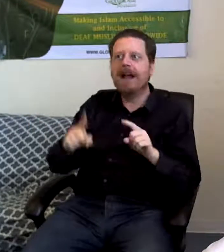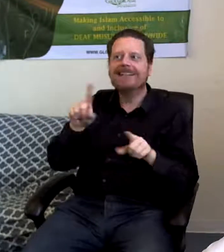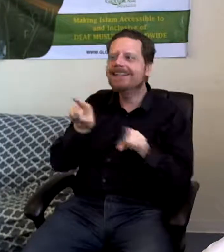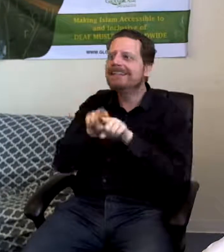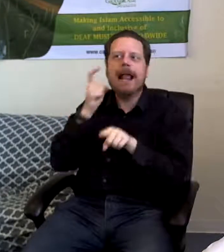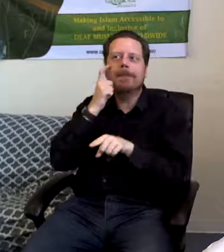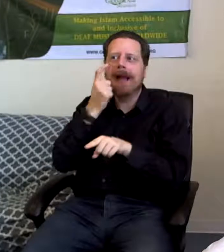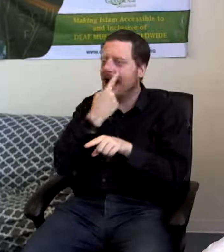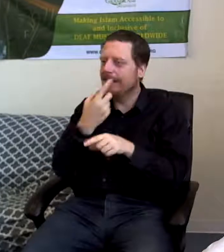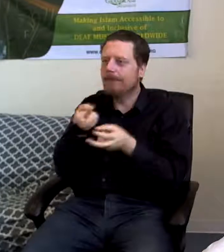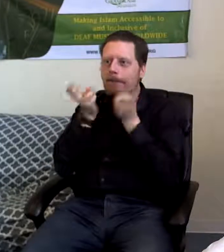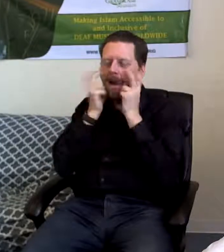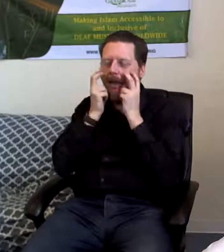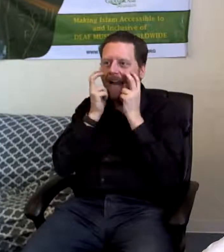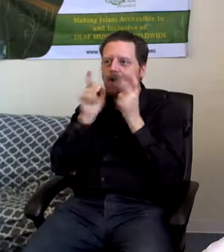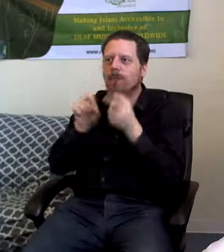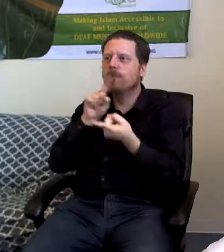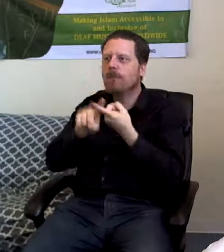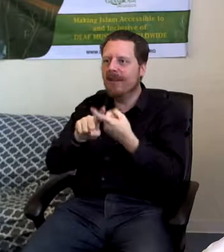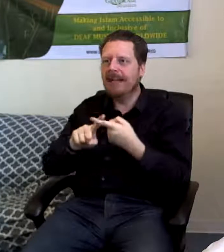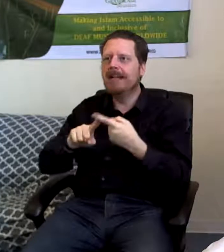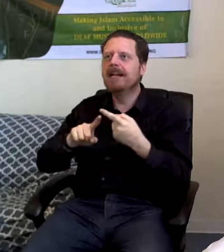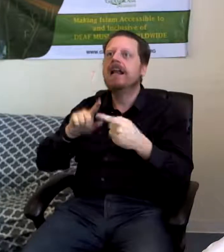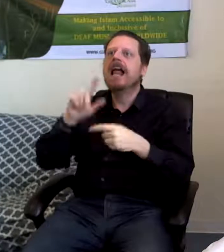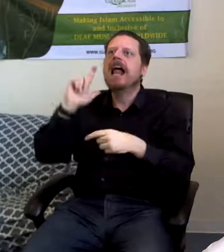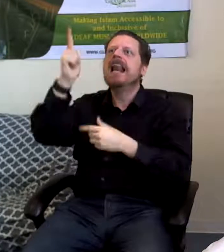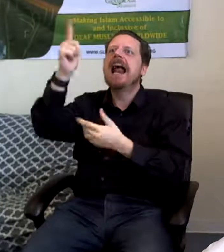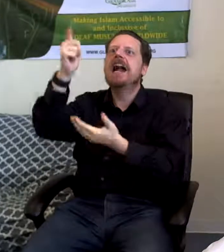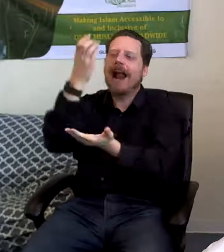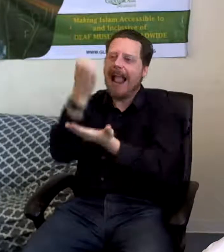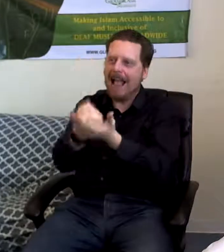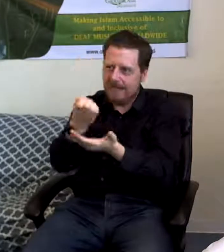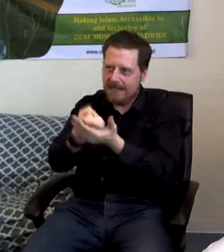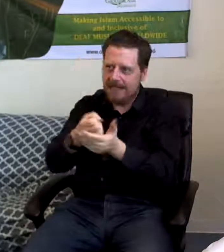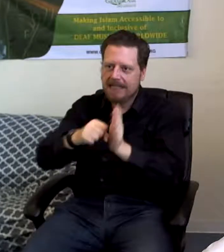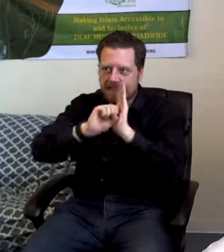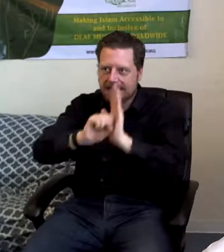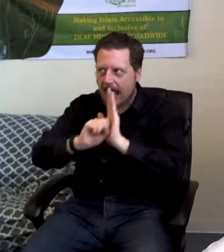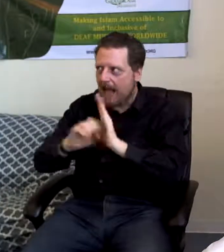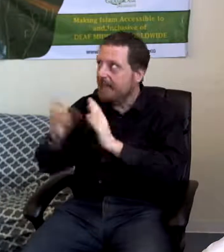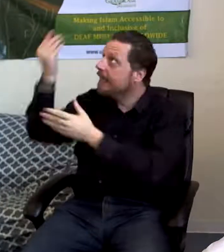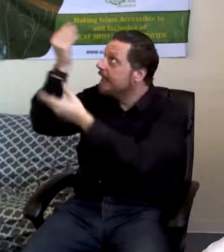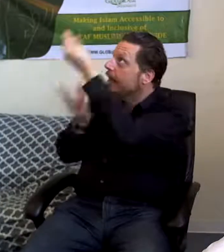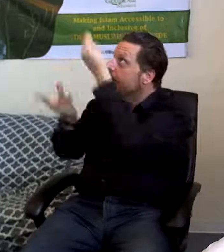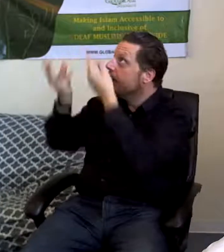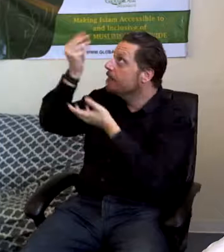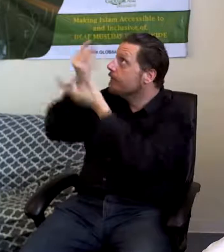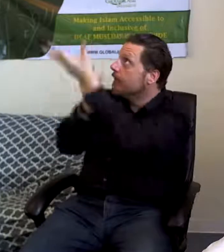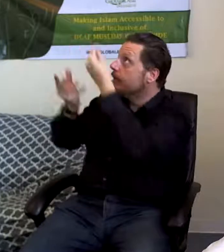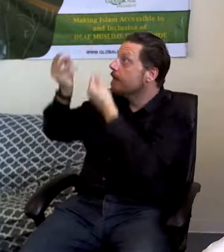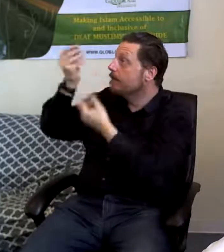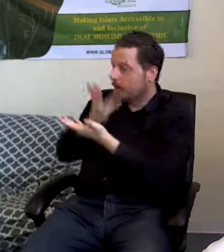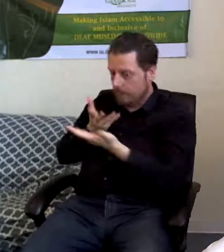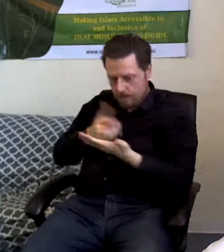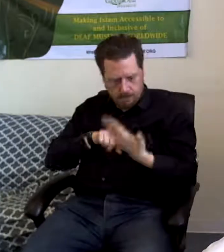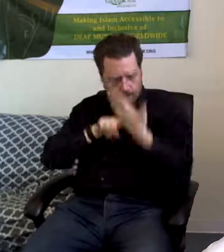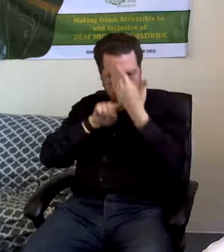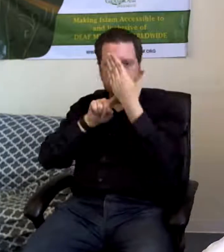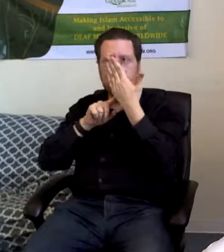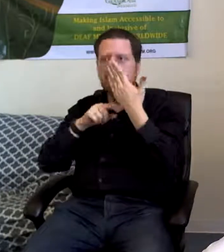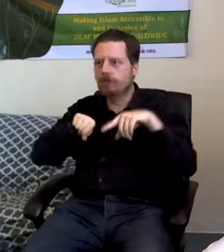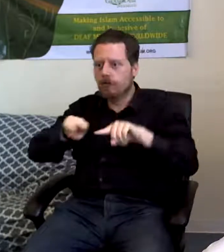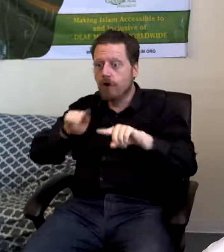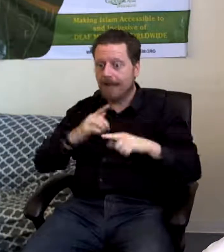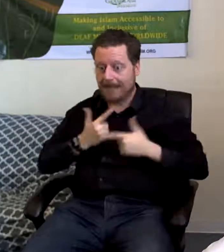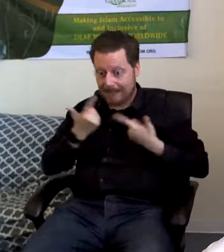are blinded when it comes to the evidence and the signs that Allah shows us in